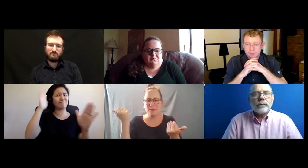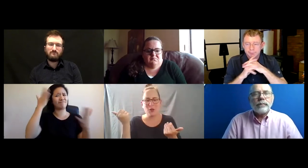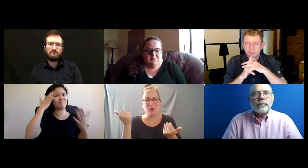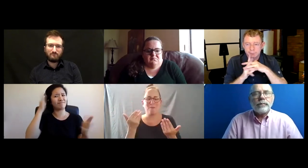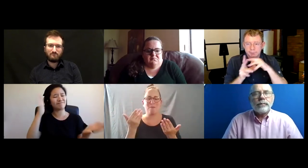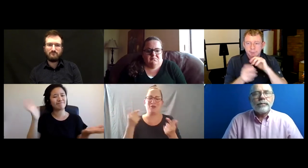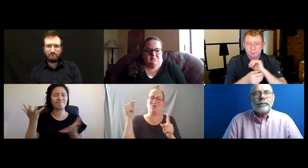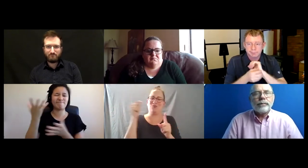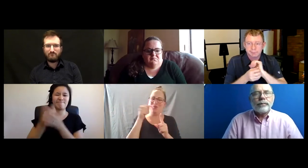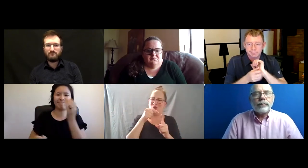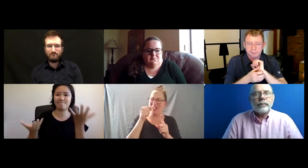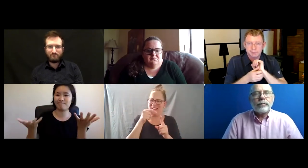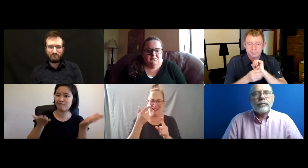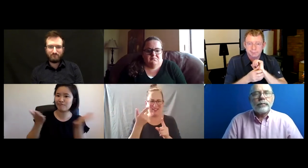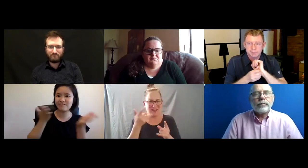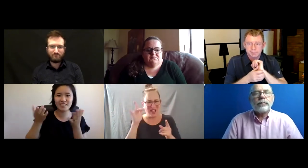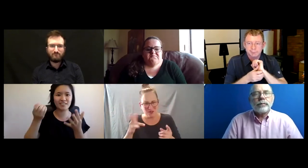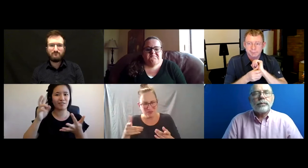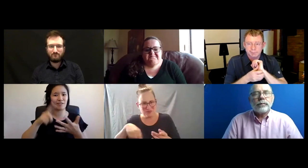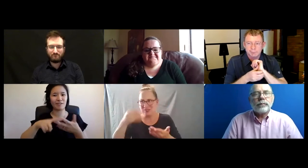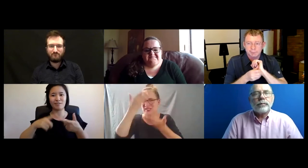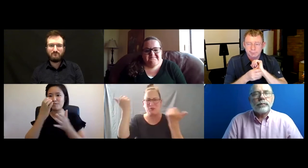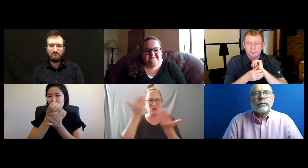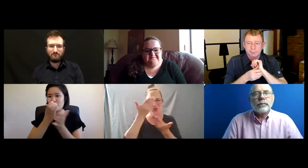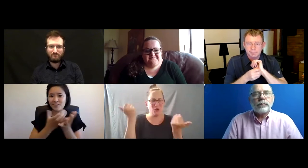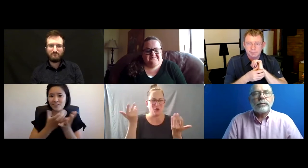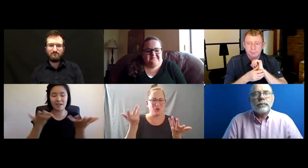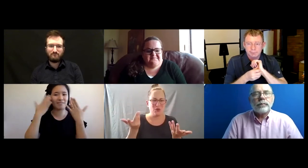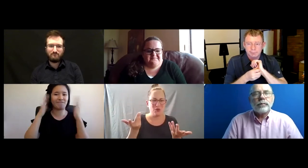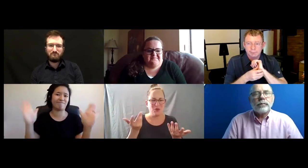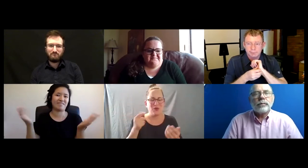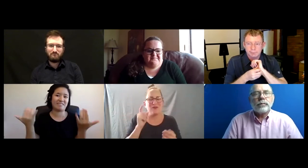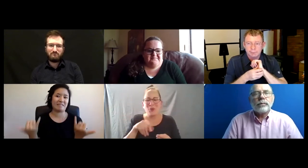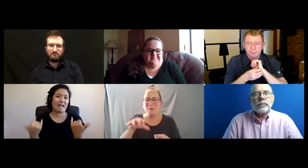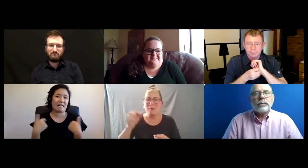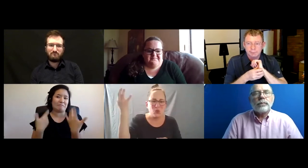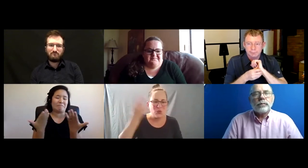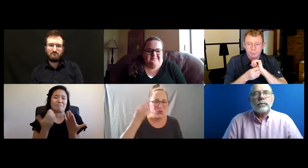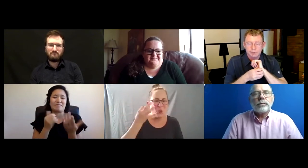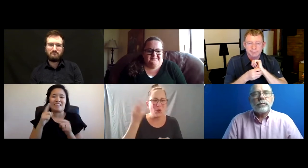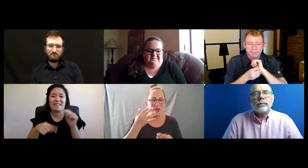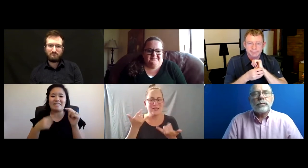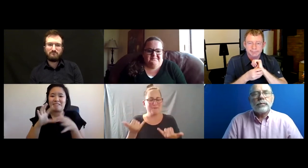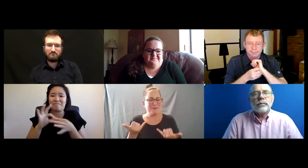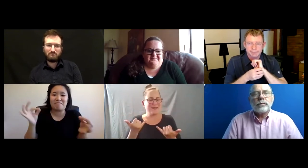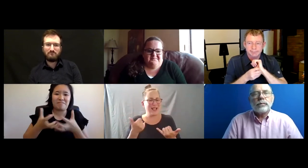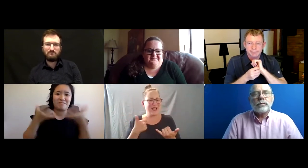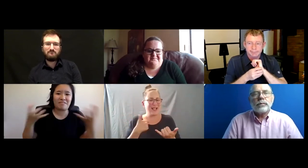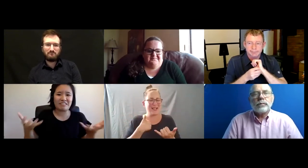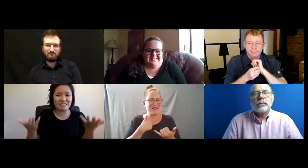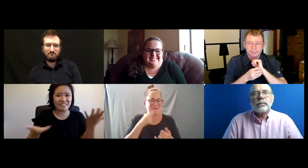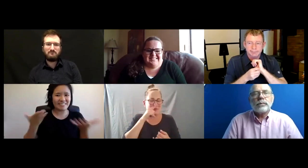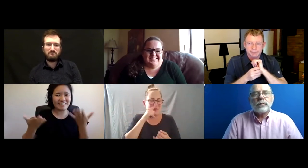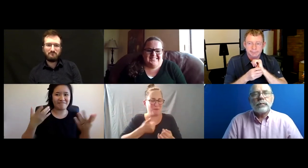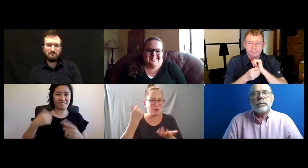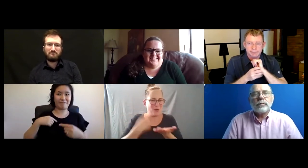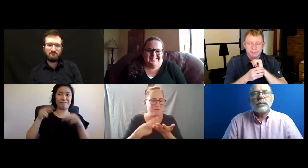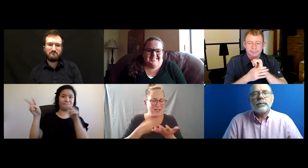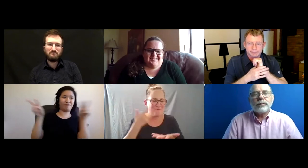our deaf and hard of hearing youth and students aren't aware of. And I don't even know what the course offerings are.